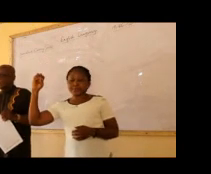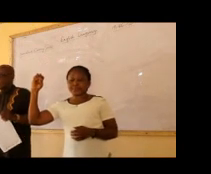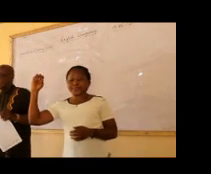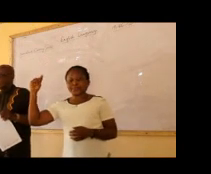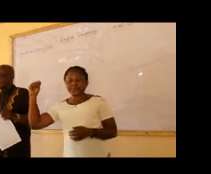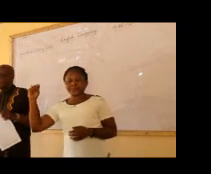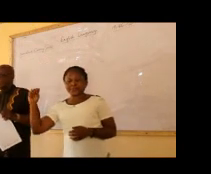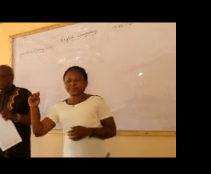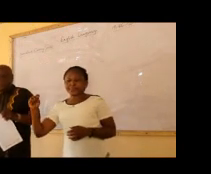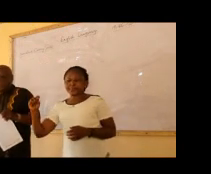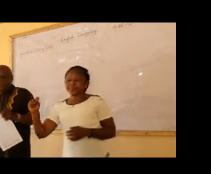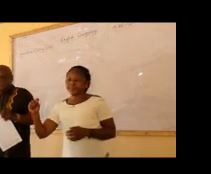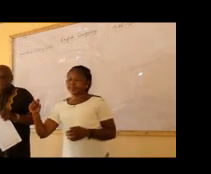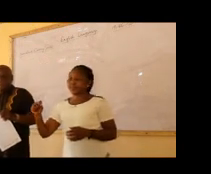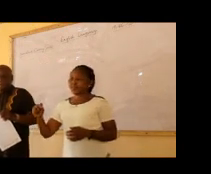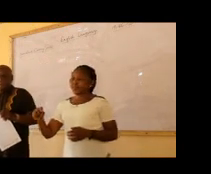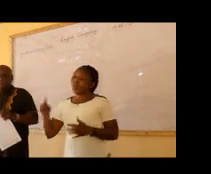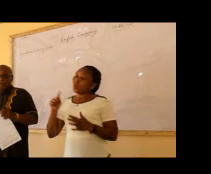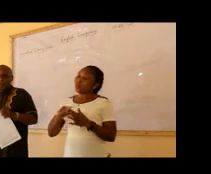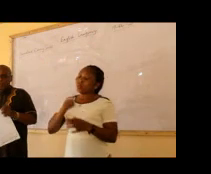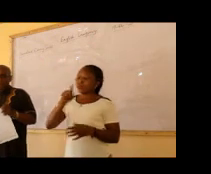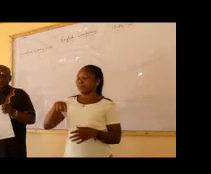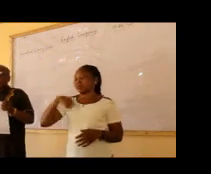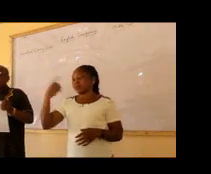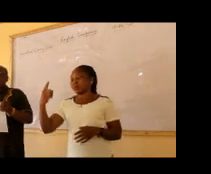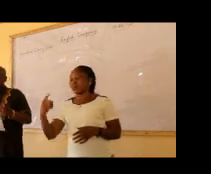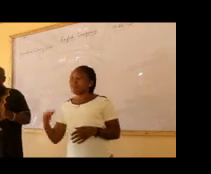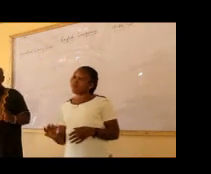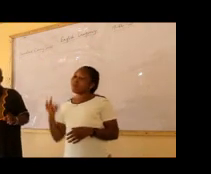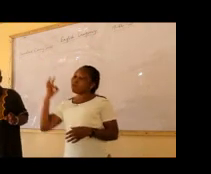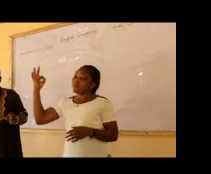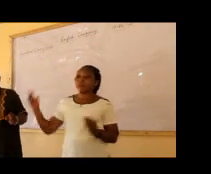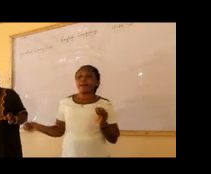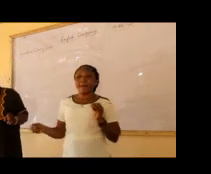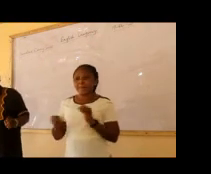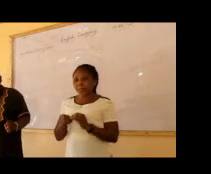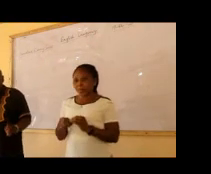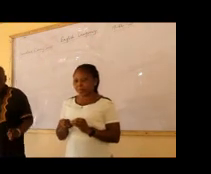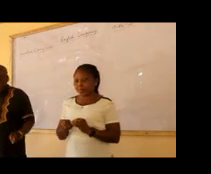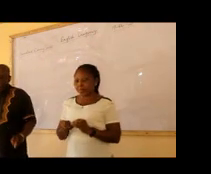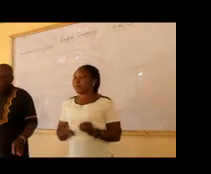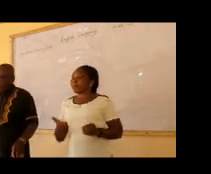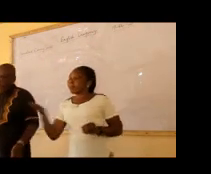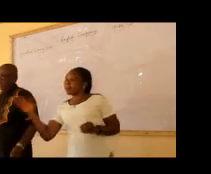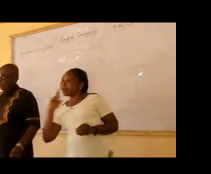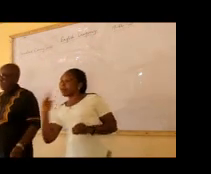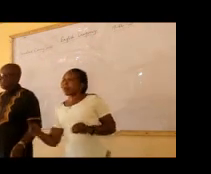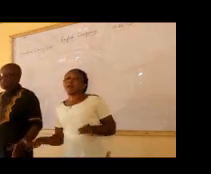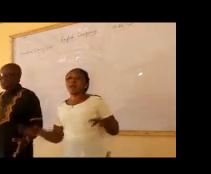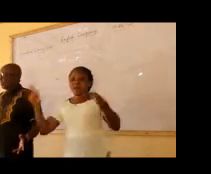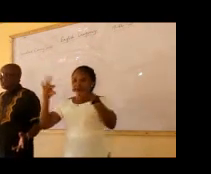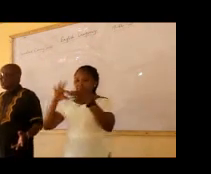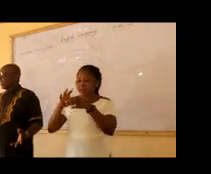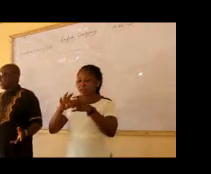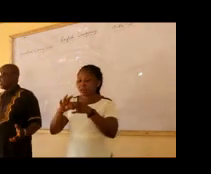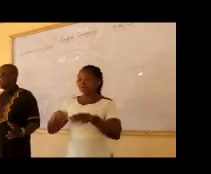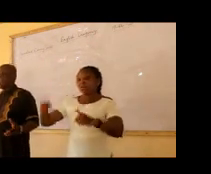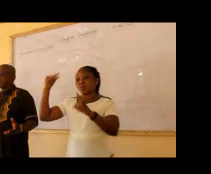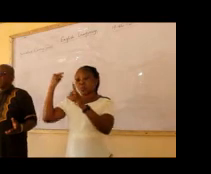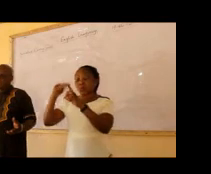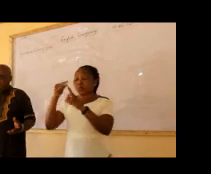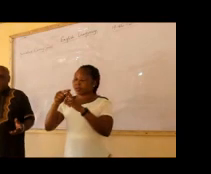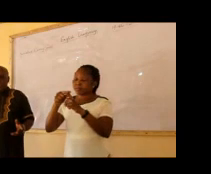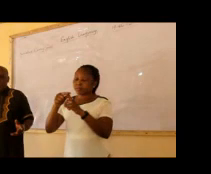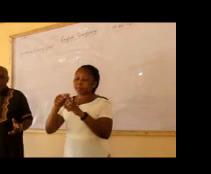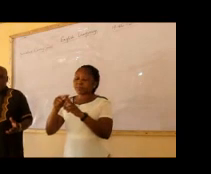or you say, furthermore. So those are what we call link words. Or you can use in